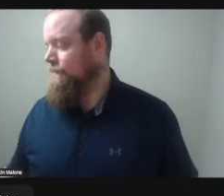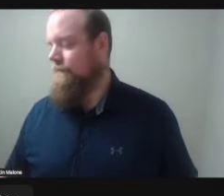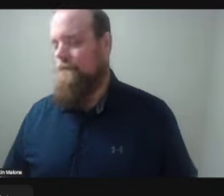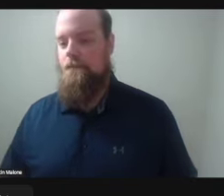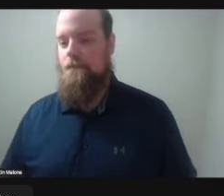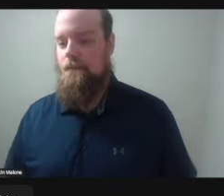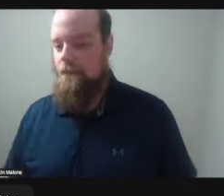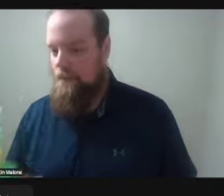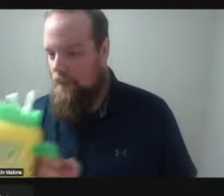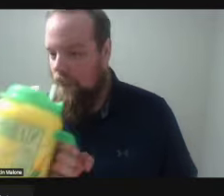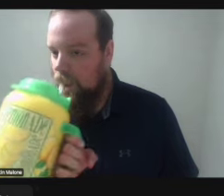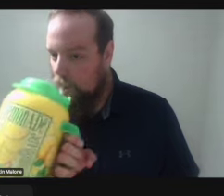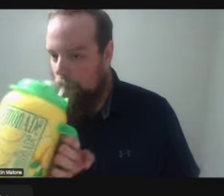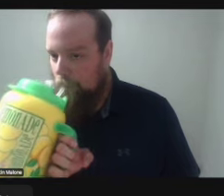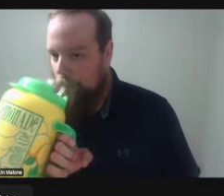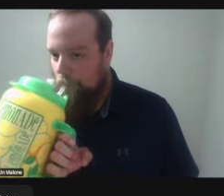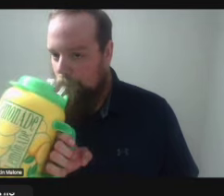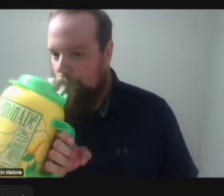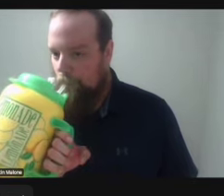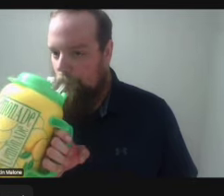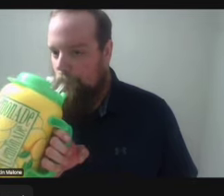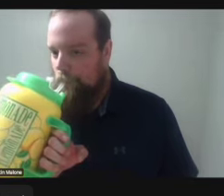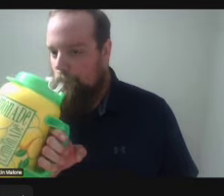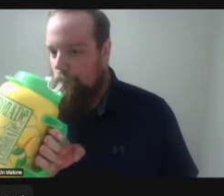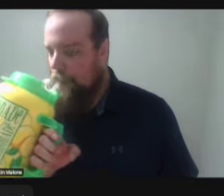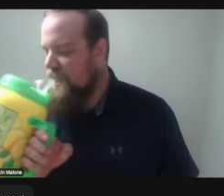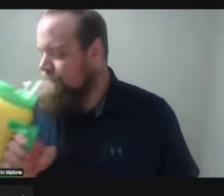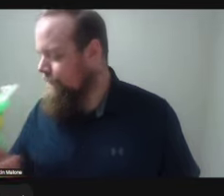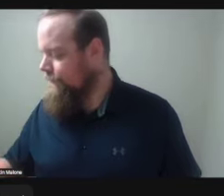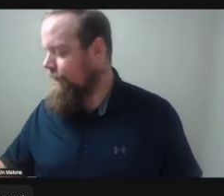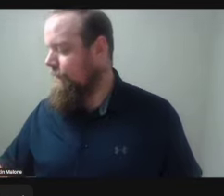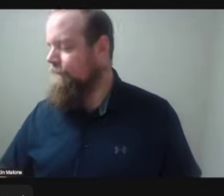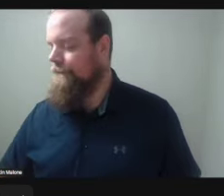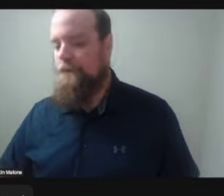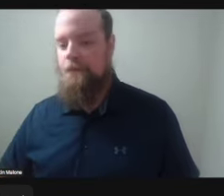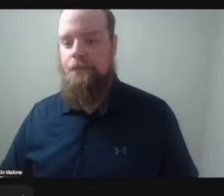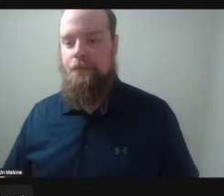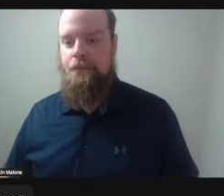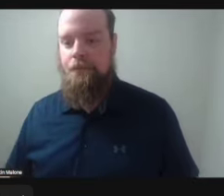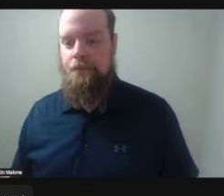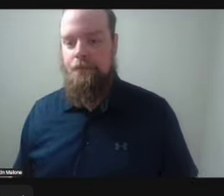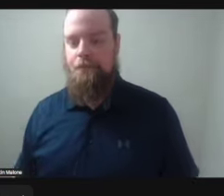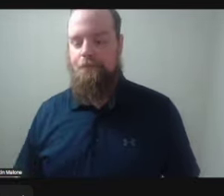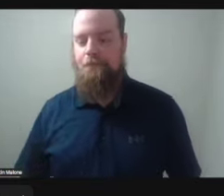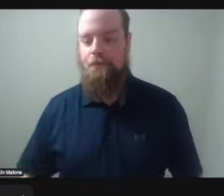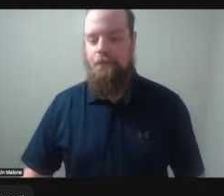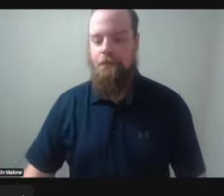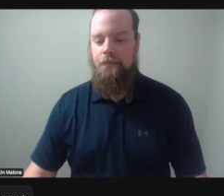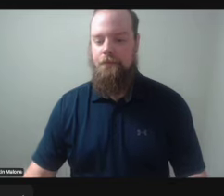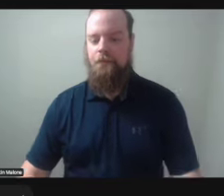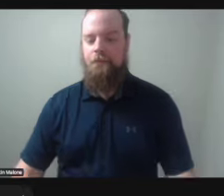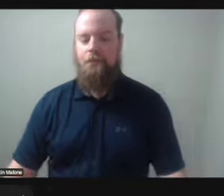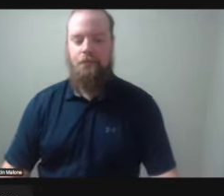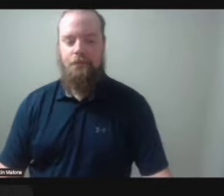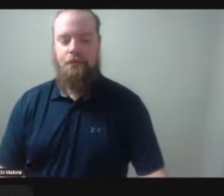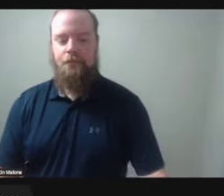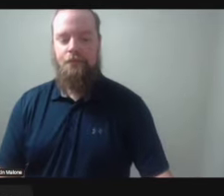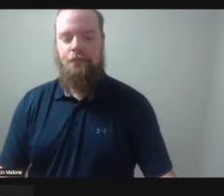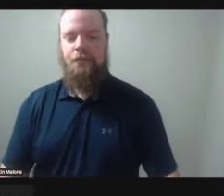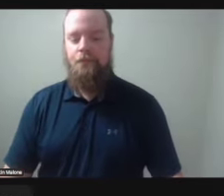them to mainstream society. And unfortunately, hashtag deaf talent got hijacked